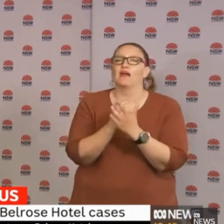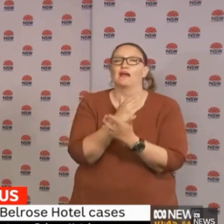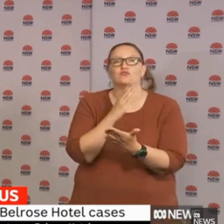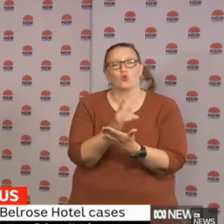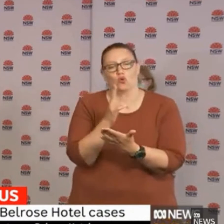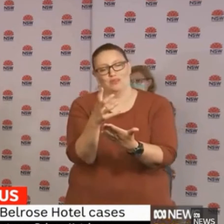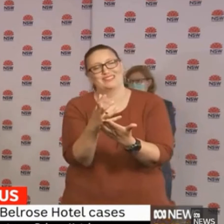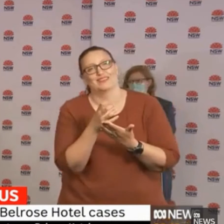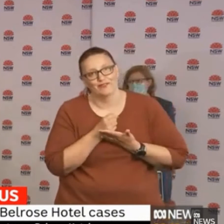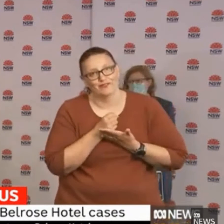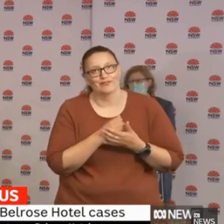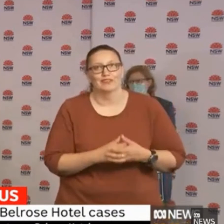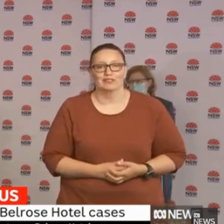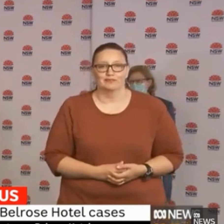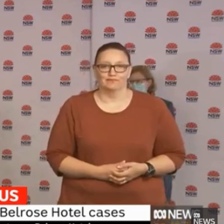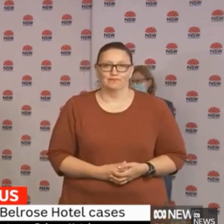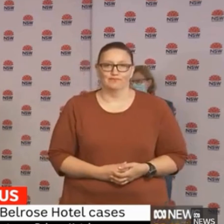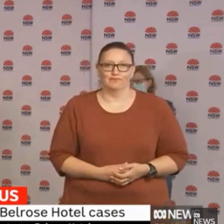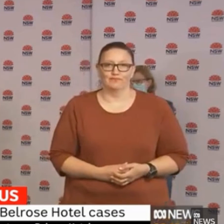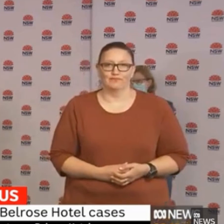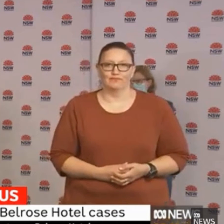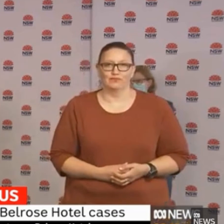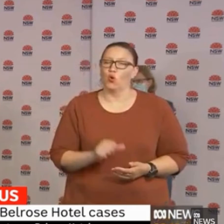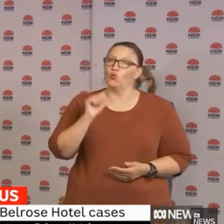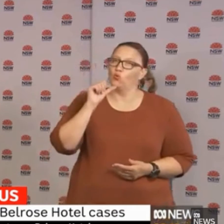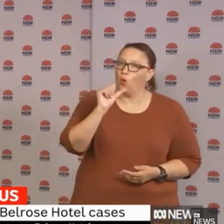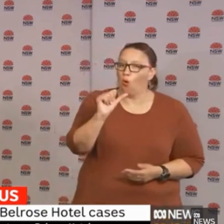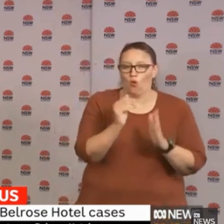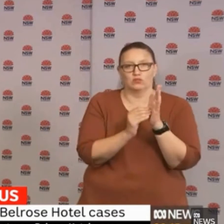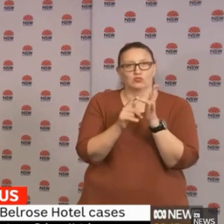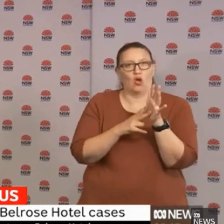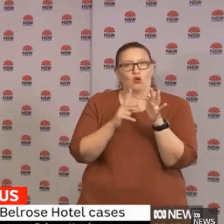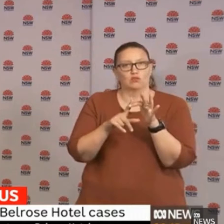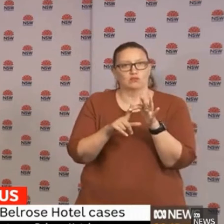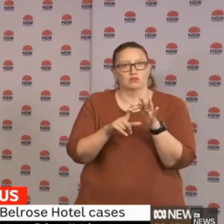please familiarise yourself with the restrictions that apply to your particular